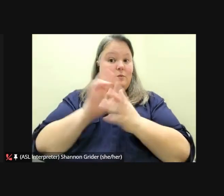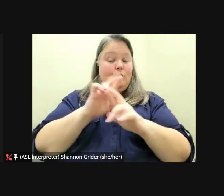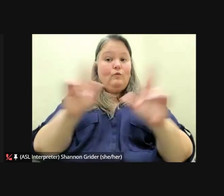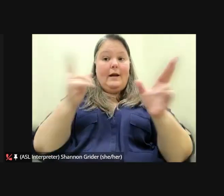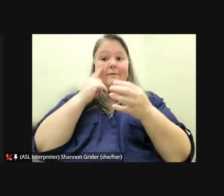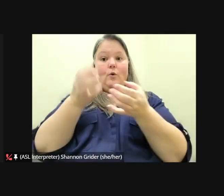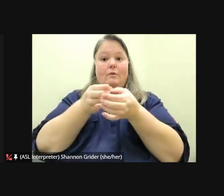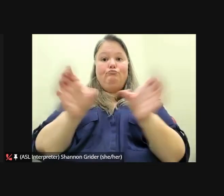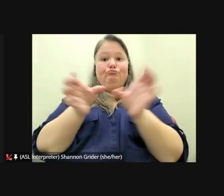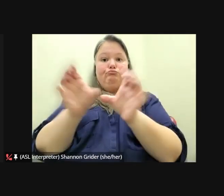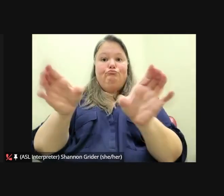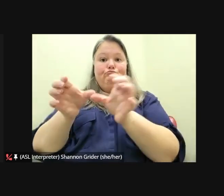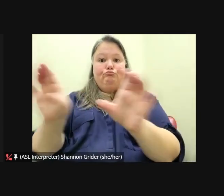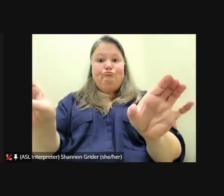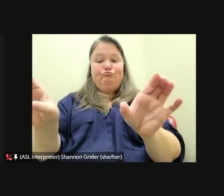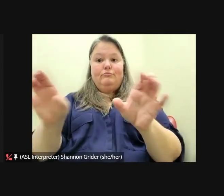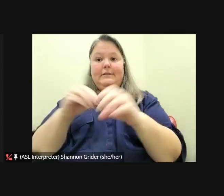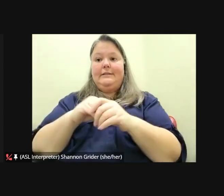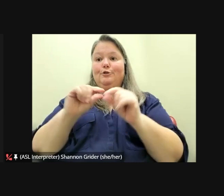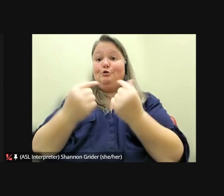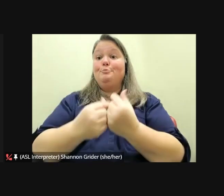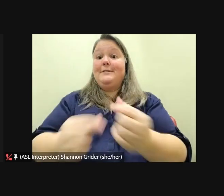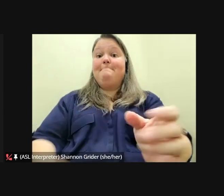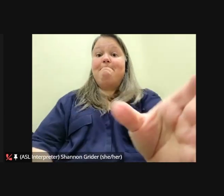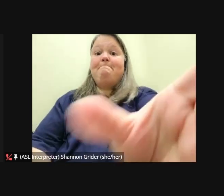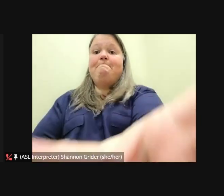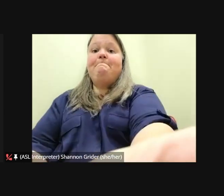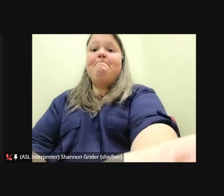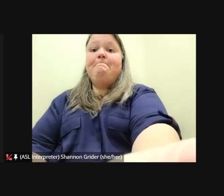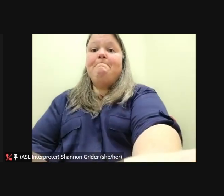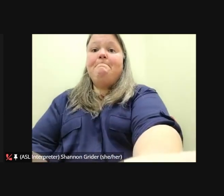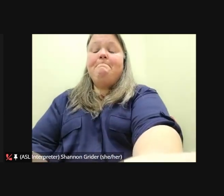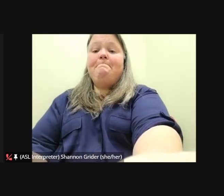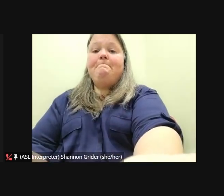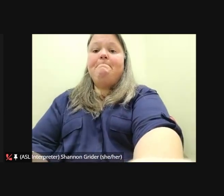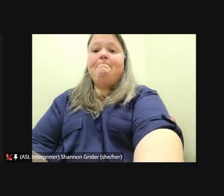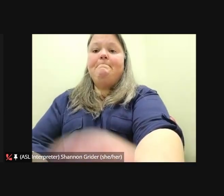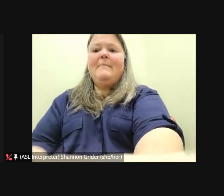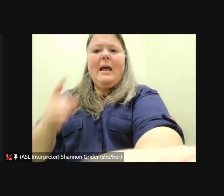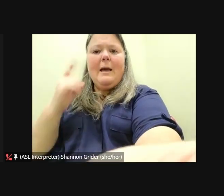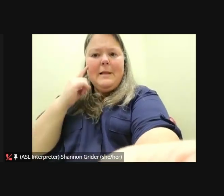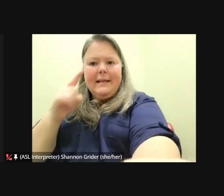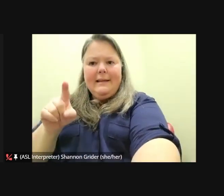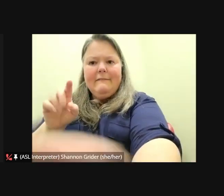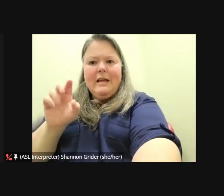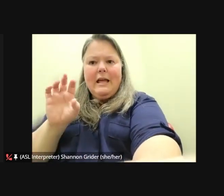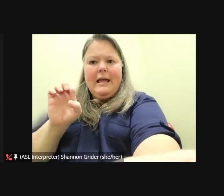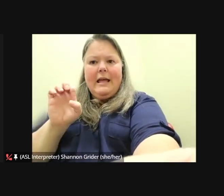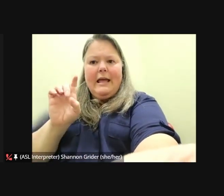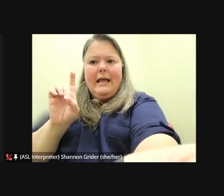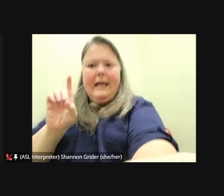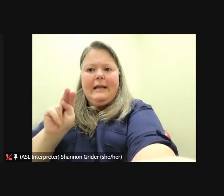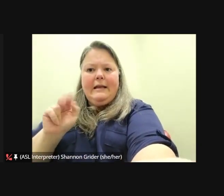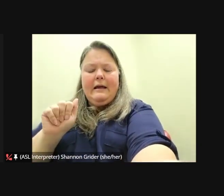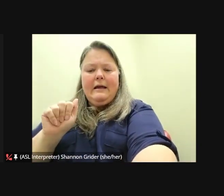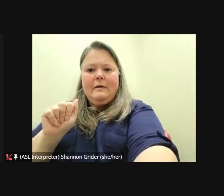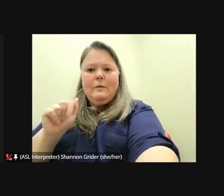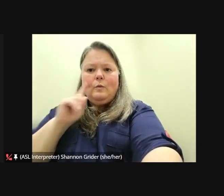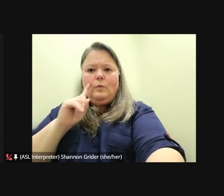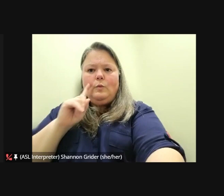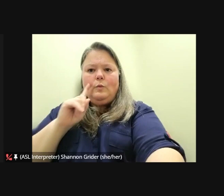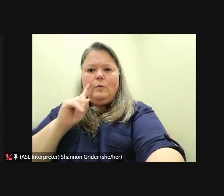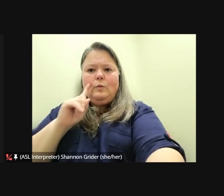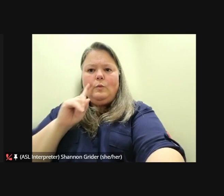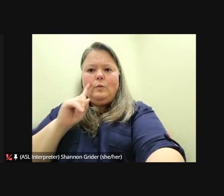out into our groups. I believe that Edna will be leading, Dr. Shack will be leading a group,